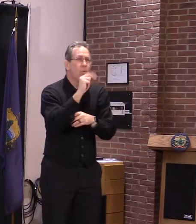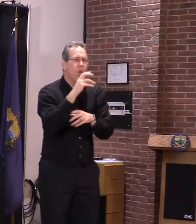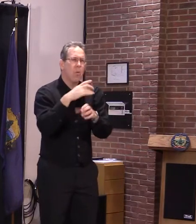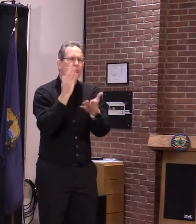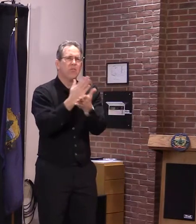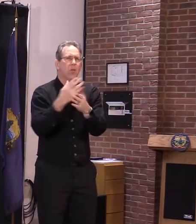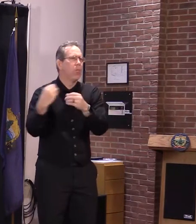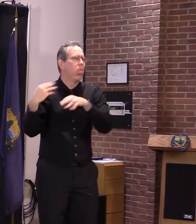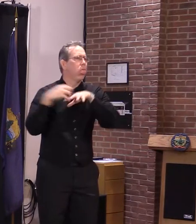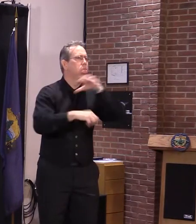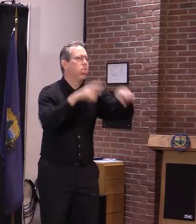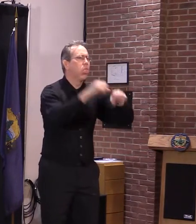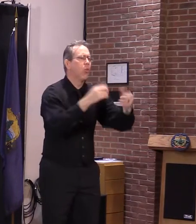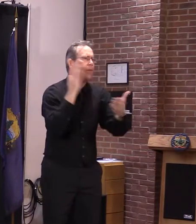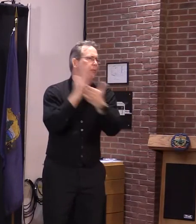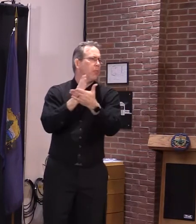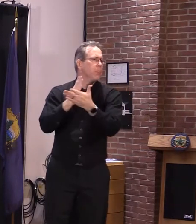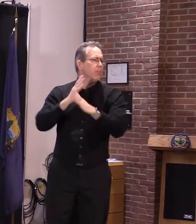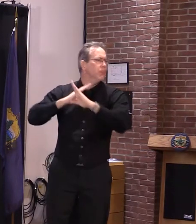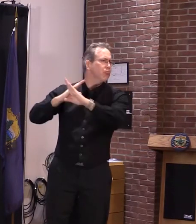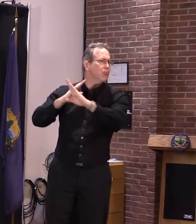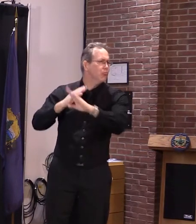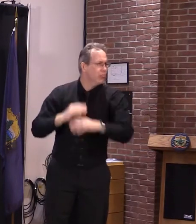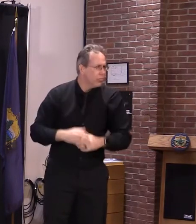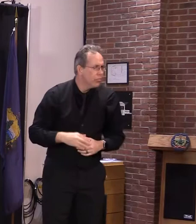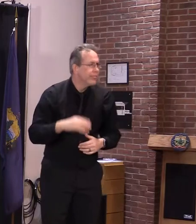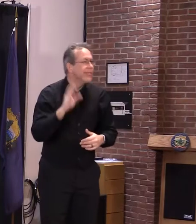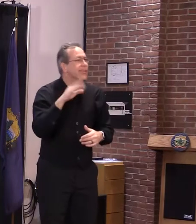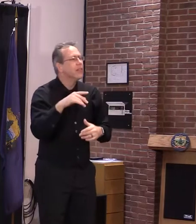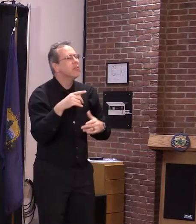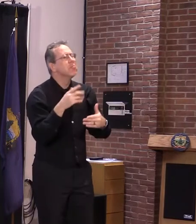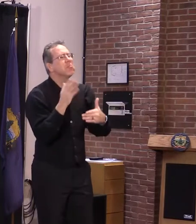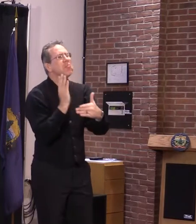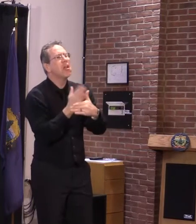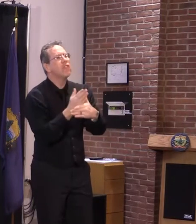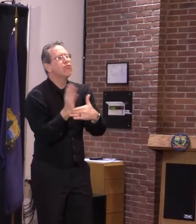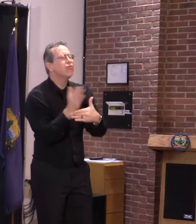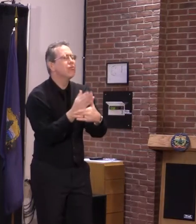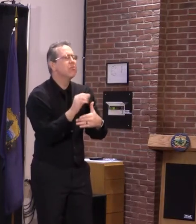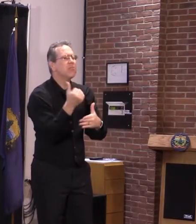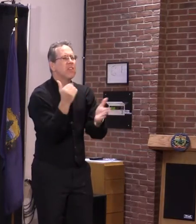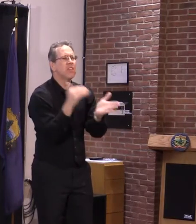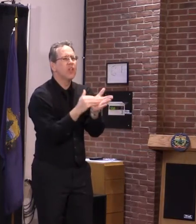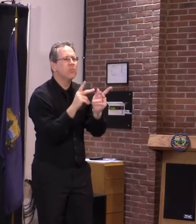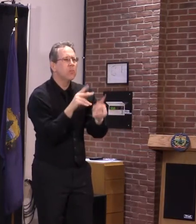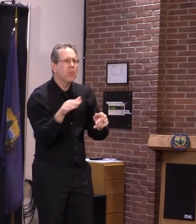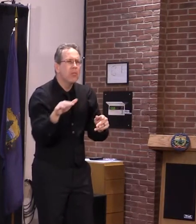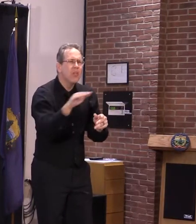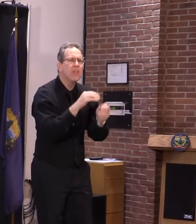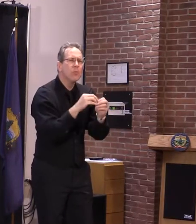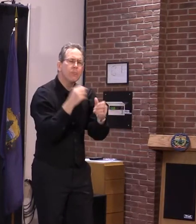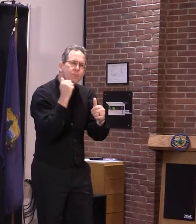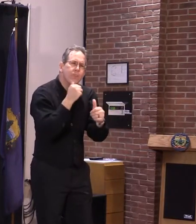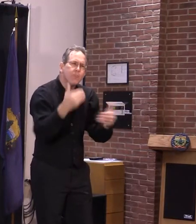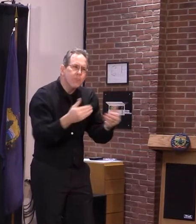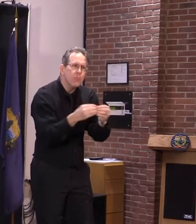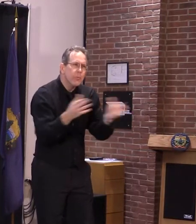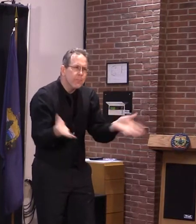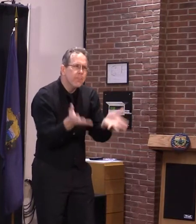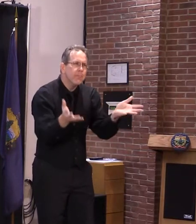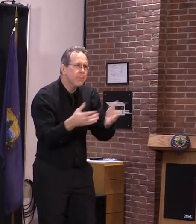pretty good job, averaging about 10,000 a week, but we want to see that remain steady and even increase. So if you haven't gotten your booster shot yet,